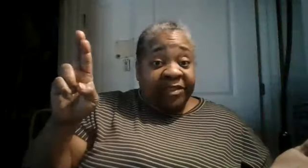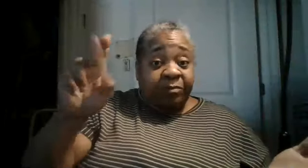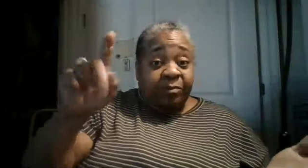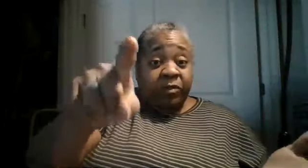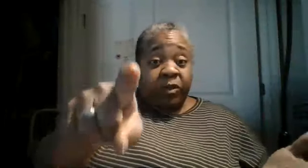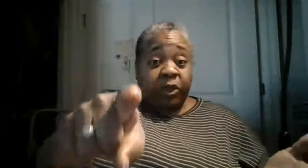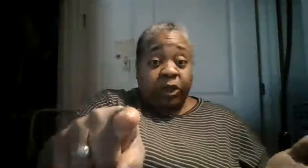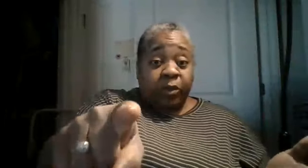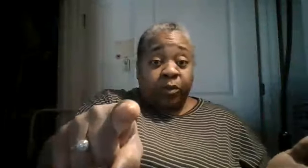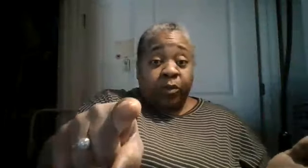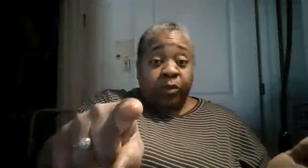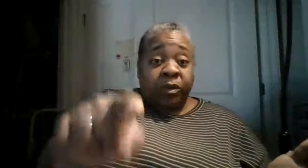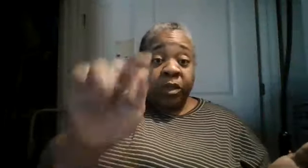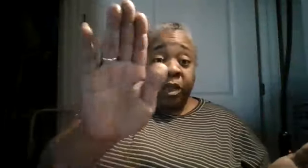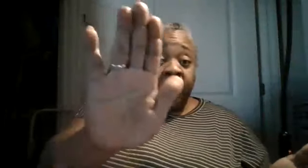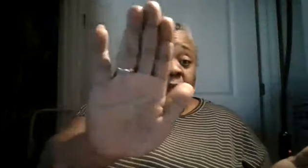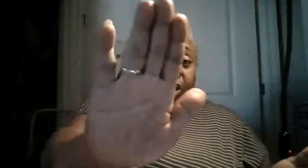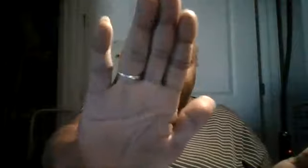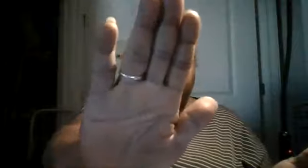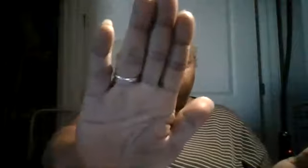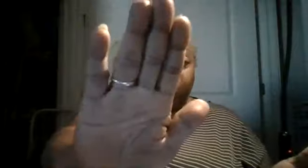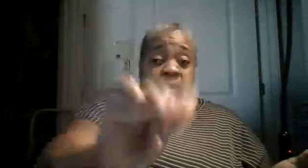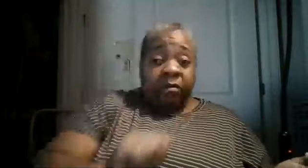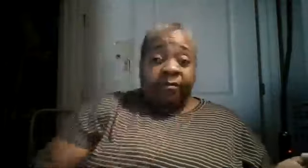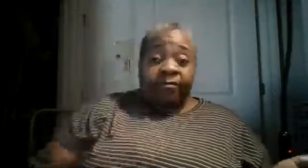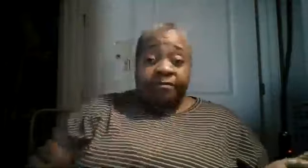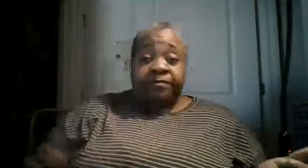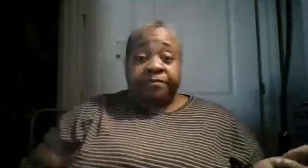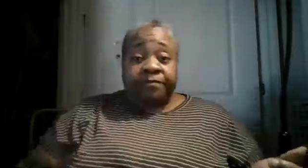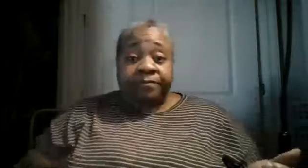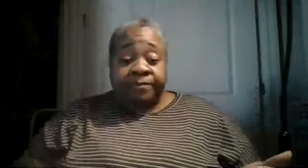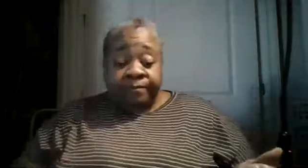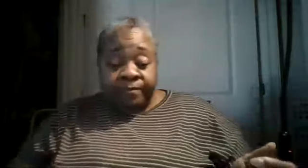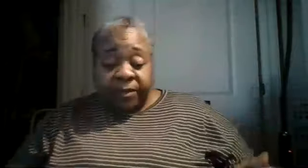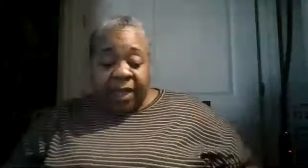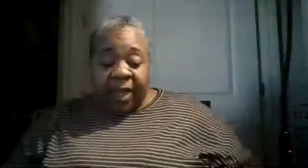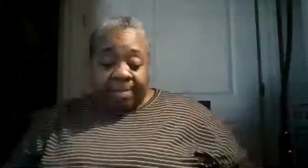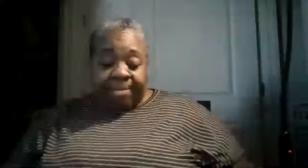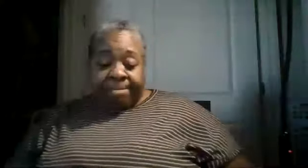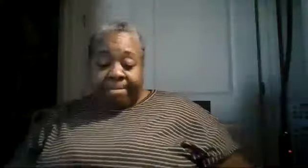Simple. You, your. Okay?